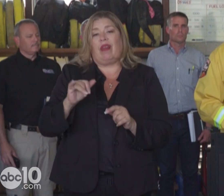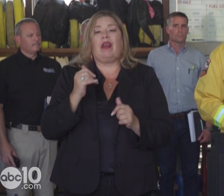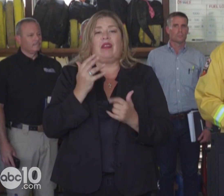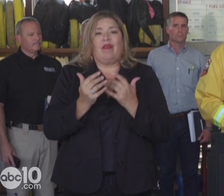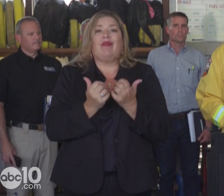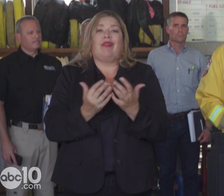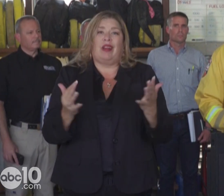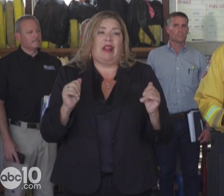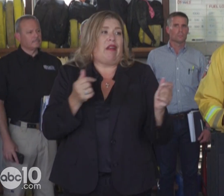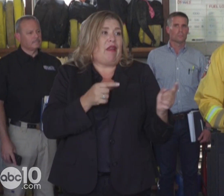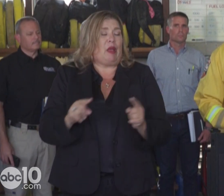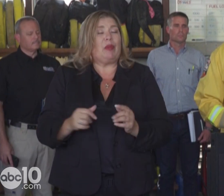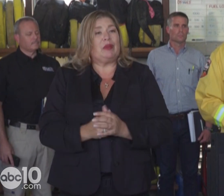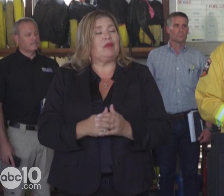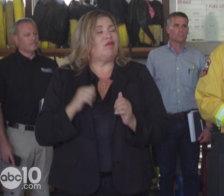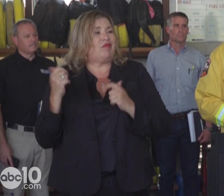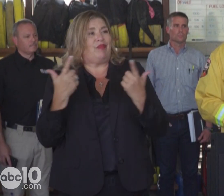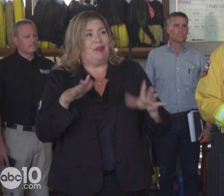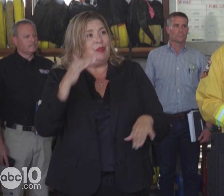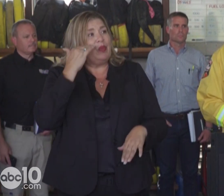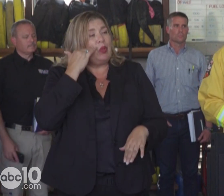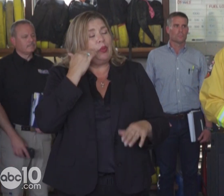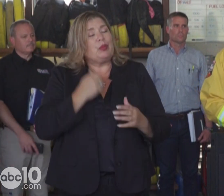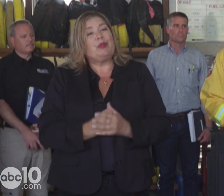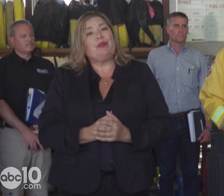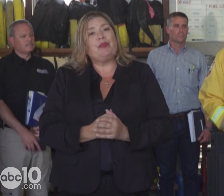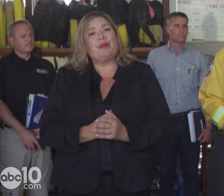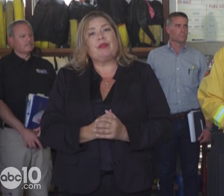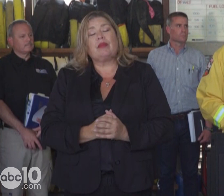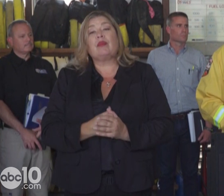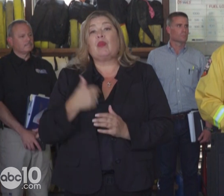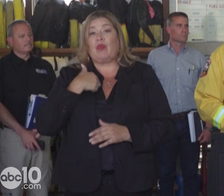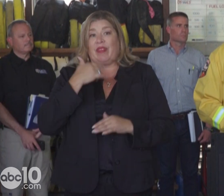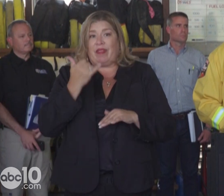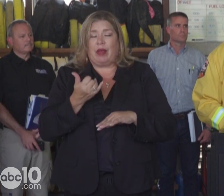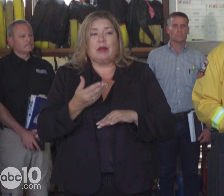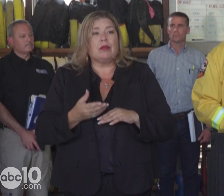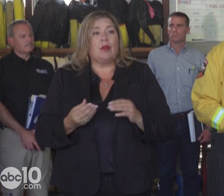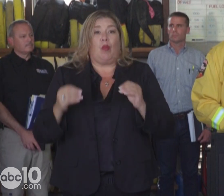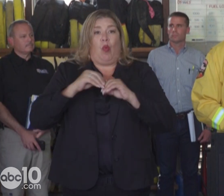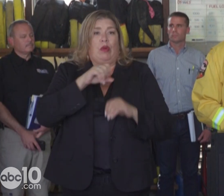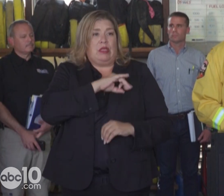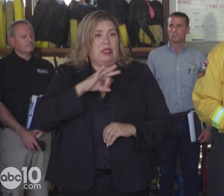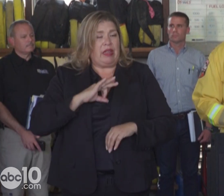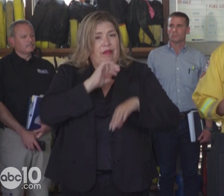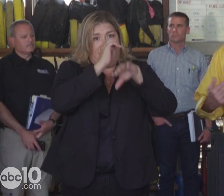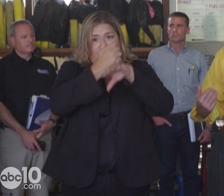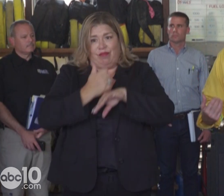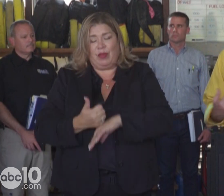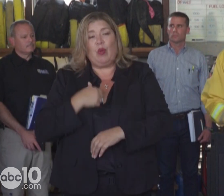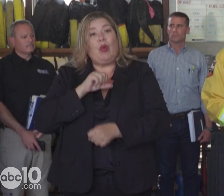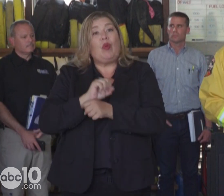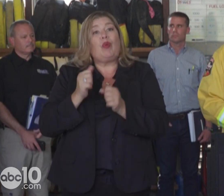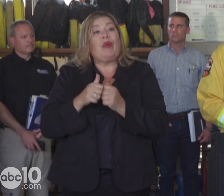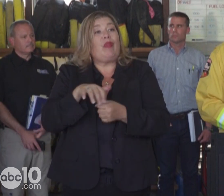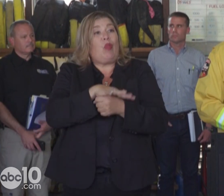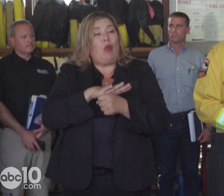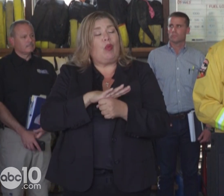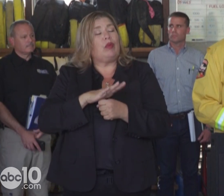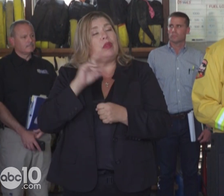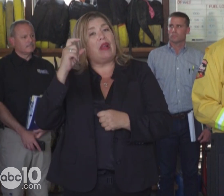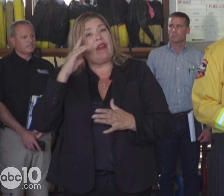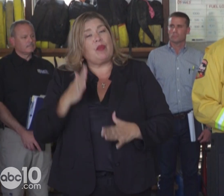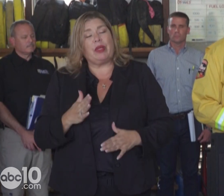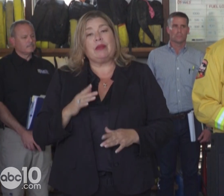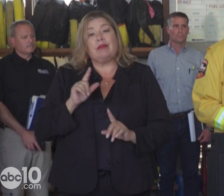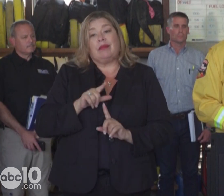happen. We're all aware of that. So we have upstaffed. We're working with local government. Director